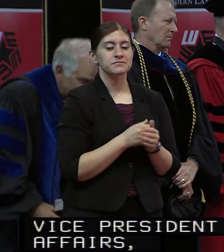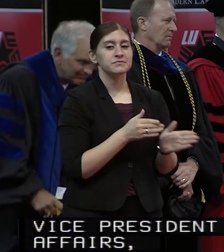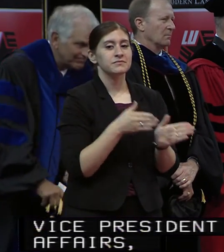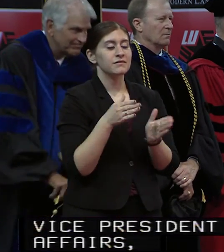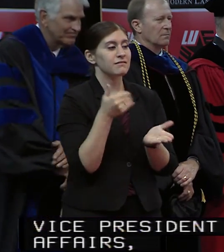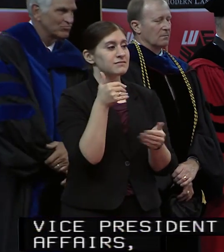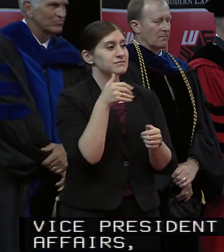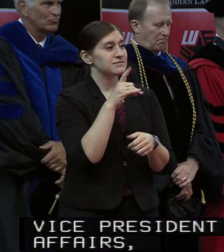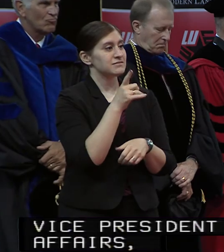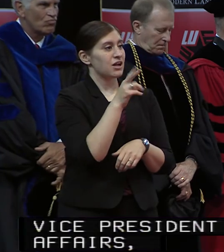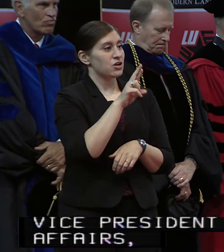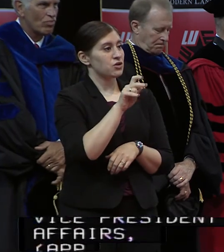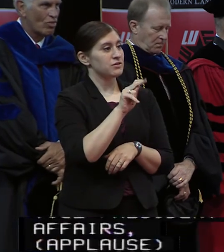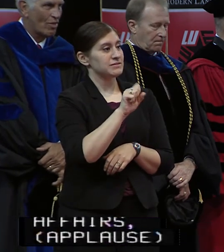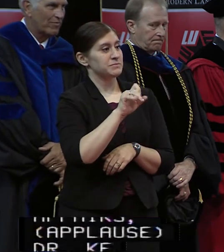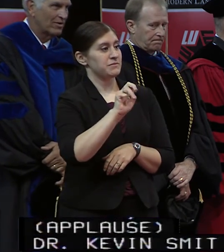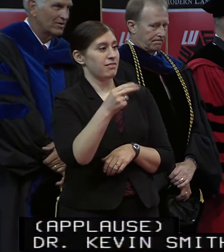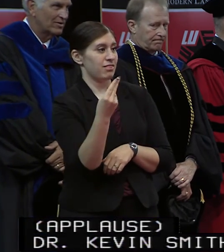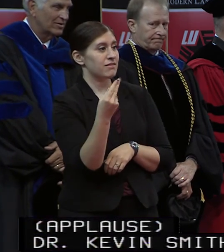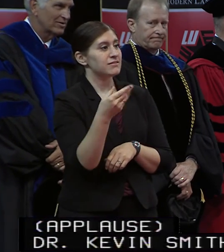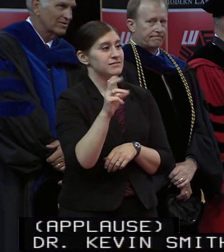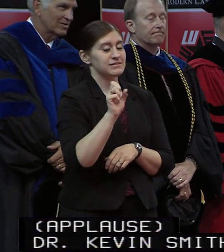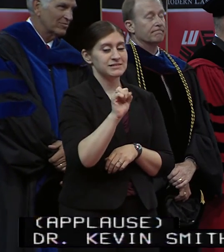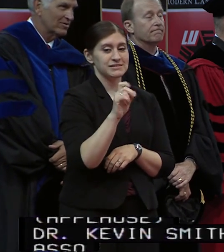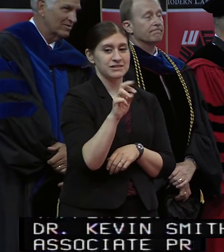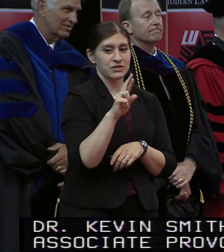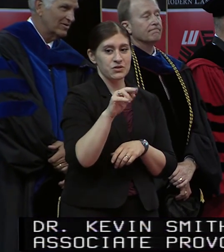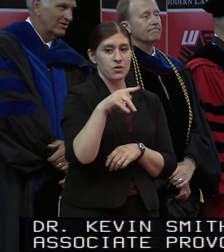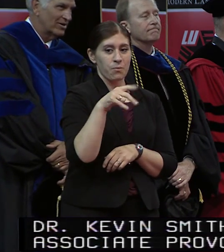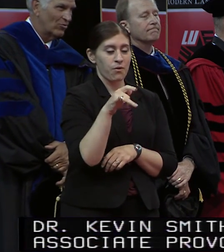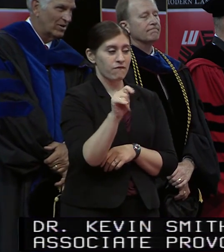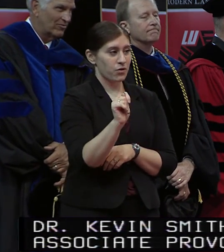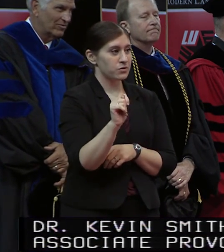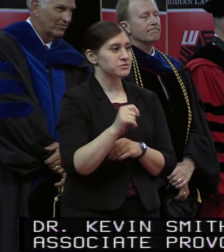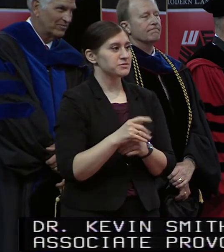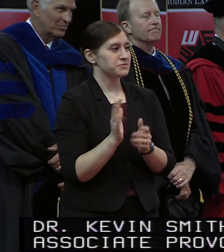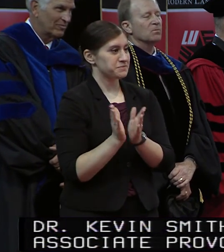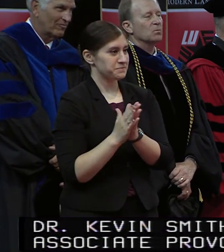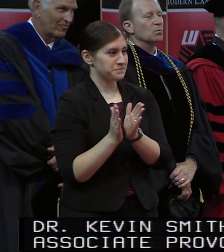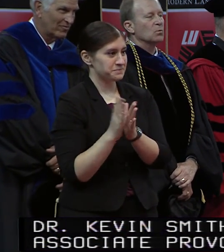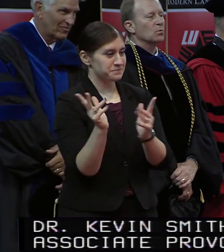Dr. Kevin Smith, Senior Associate Provost.